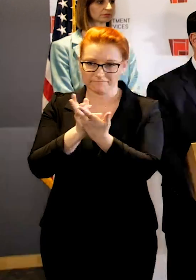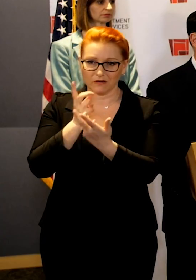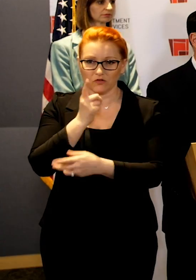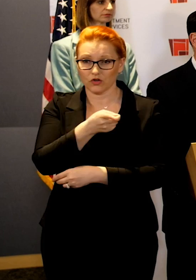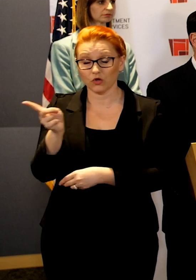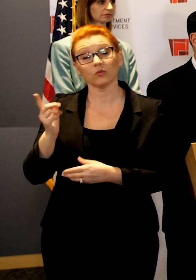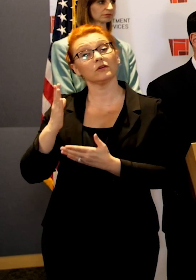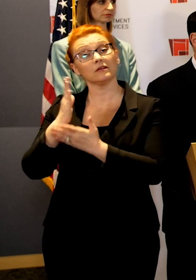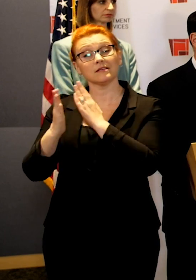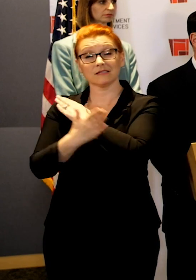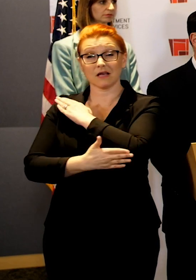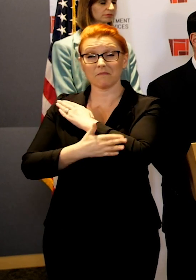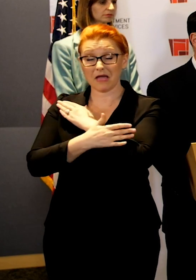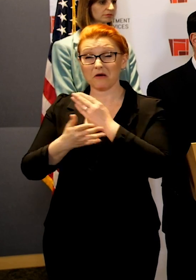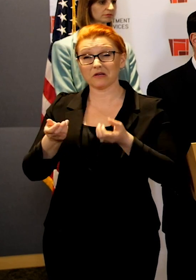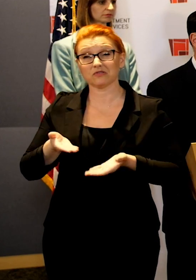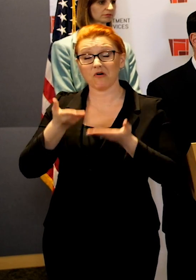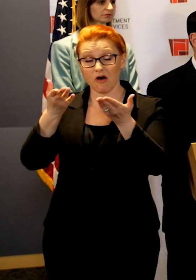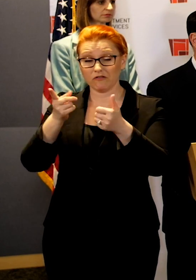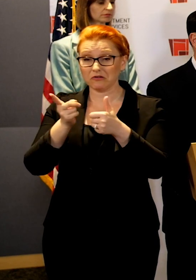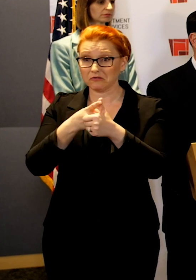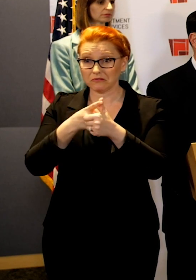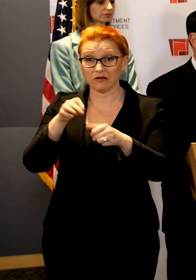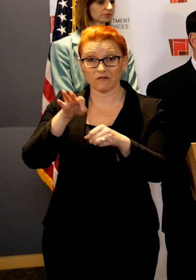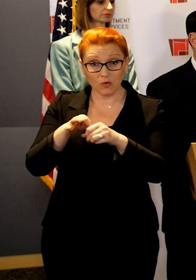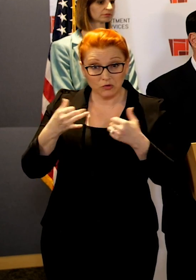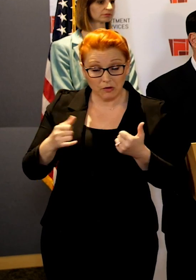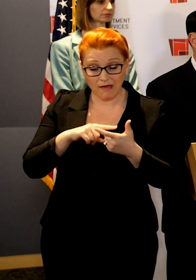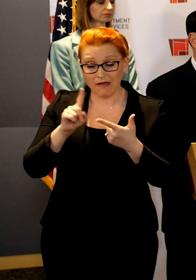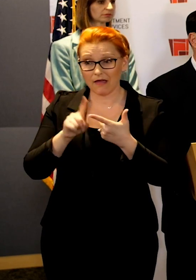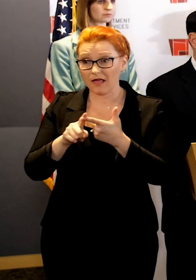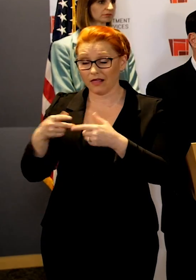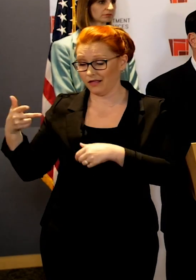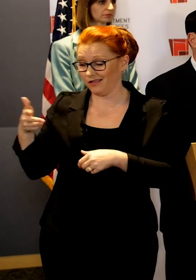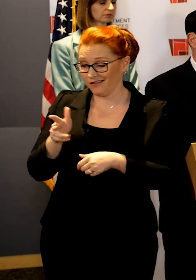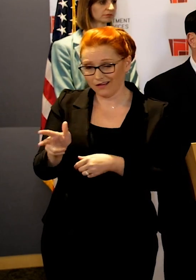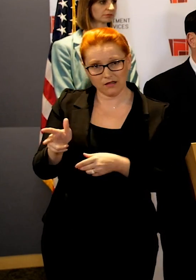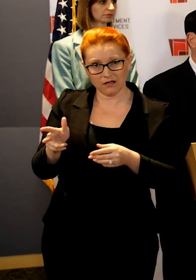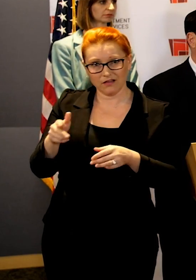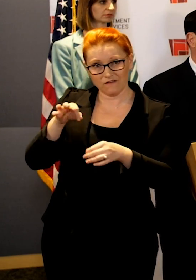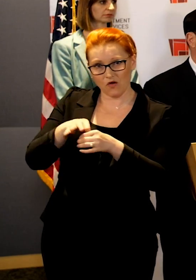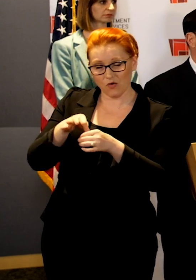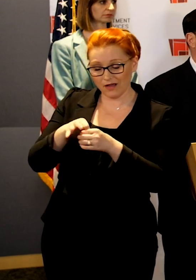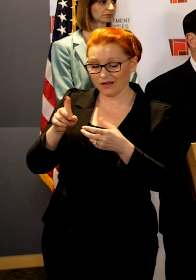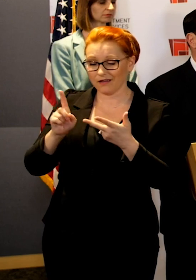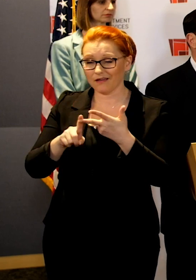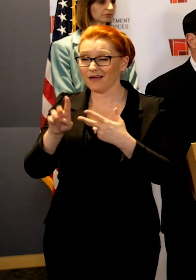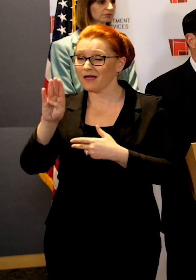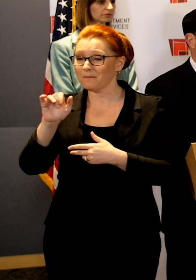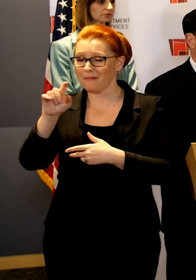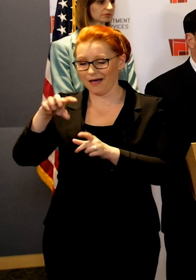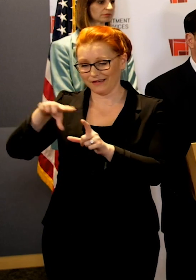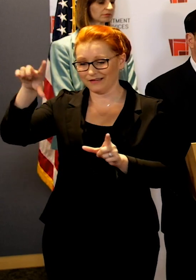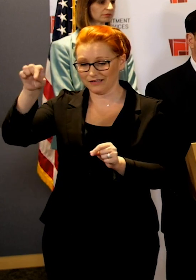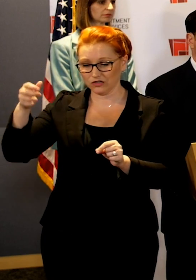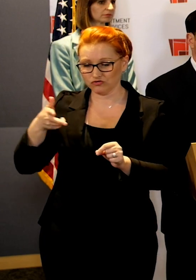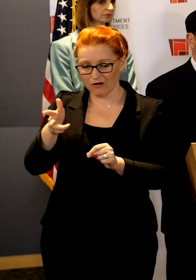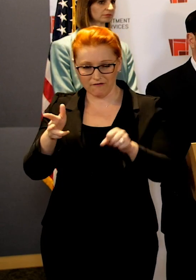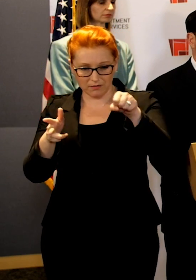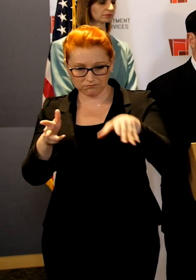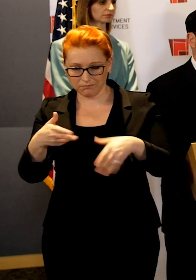curbside voting at Election Day voting locations, and ballot drop-off locations, including drive-up drop